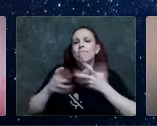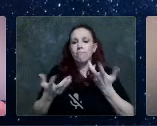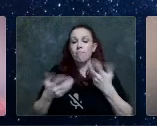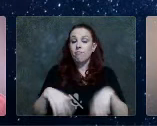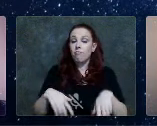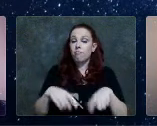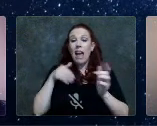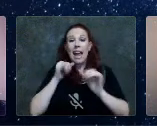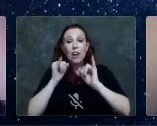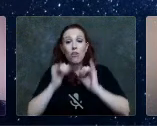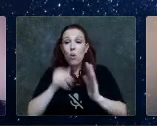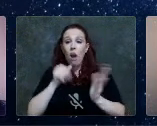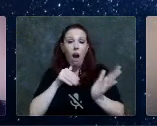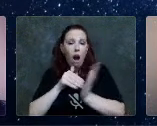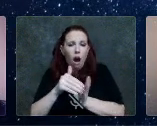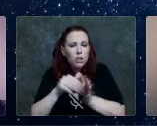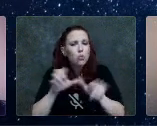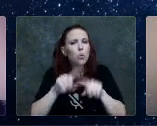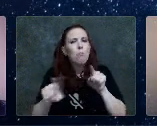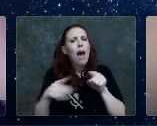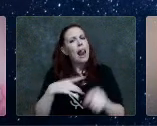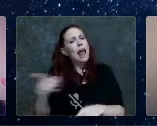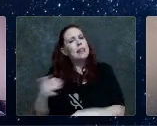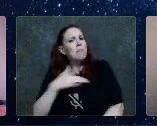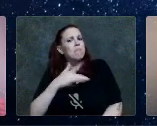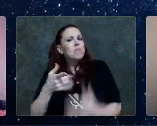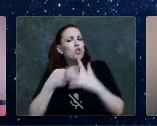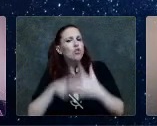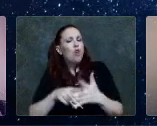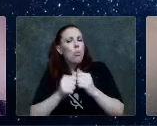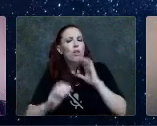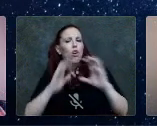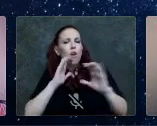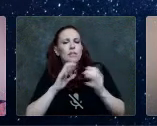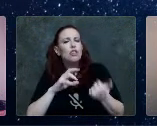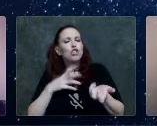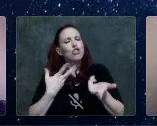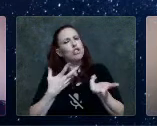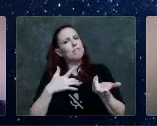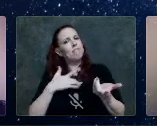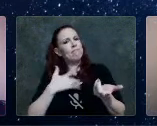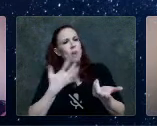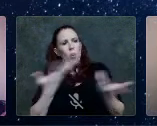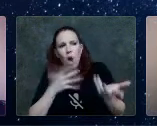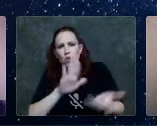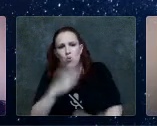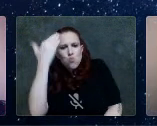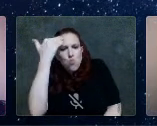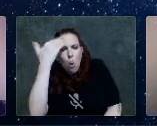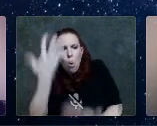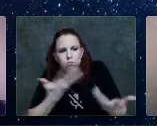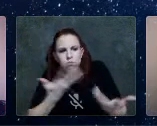interviewers starting with a little bit of a conversation and seeing how, what you're familiar with and sort of changing on the fly if things aren't